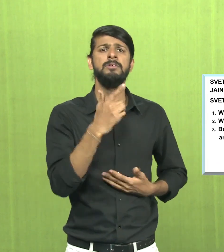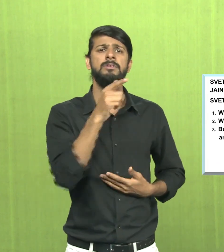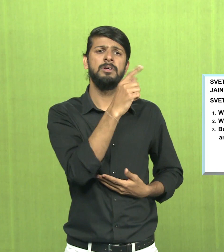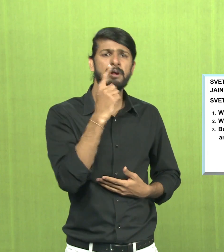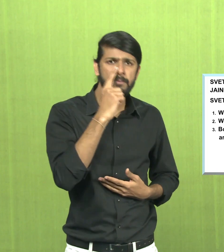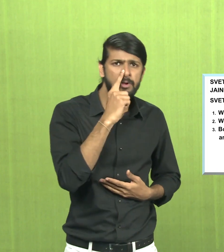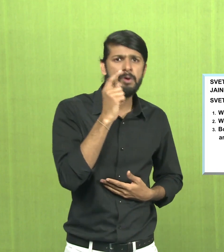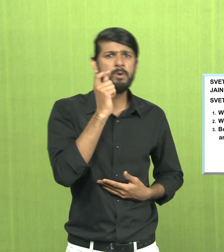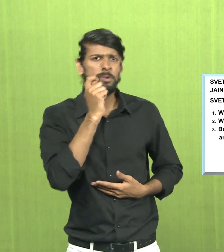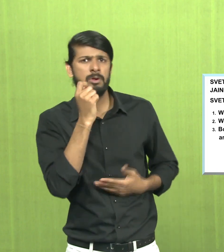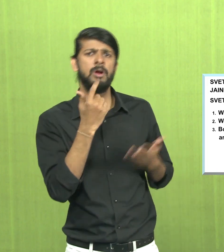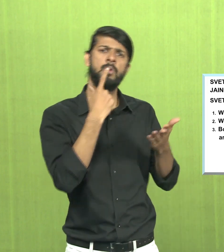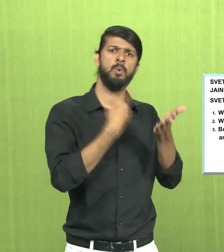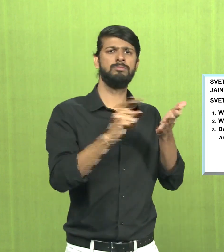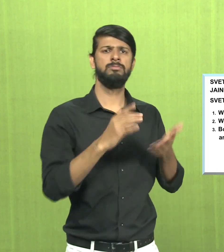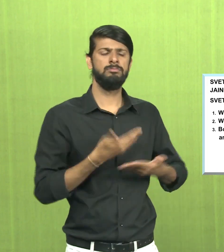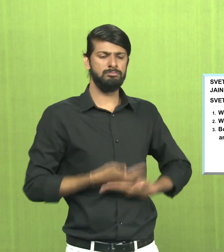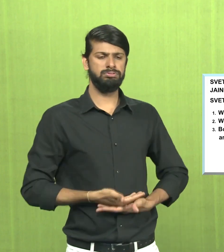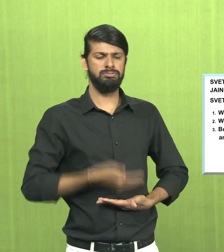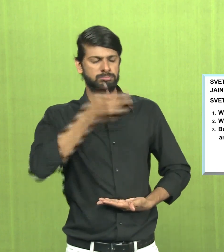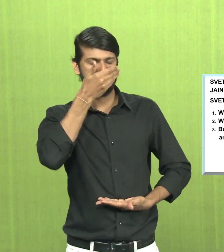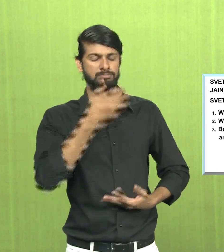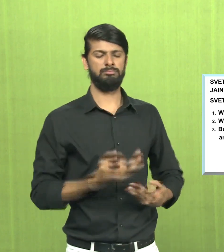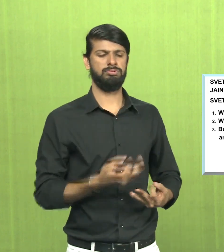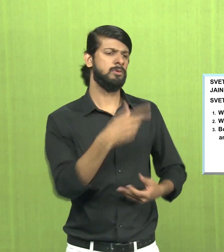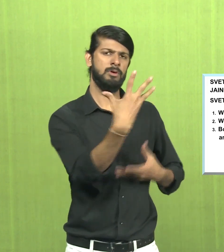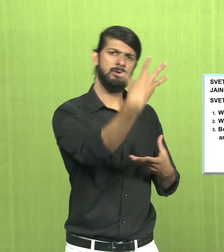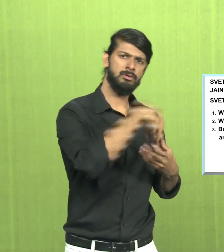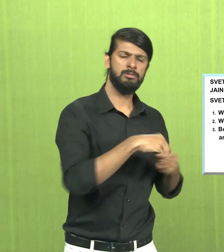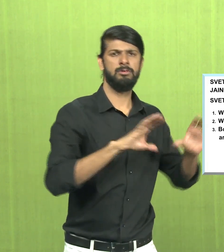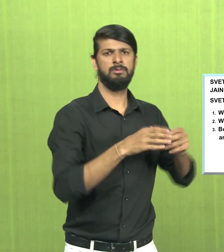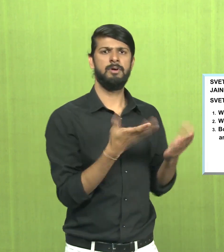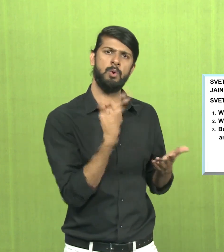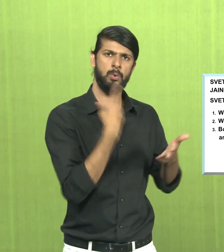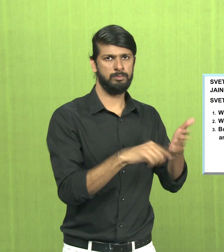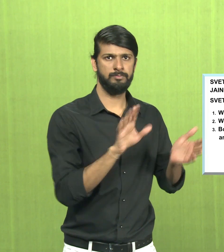Third, both men and women are allowed.